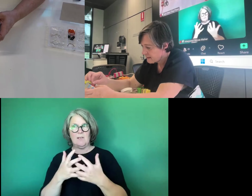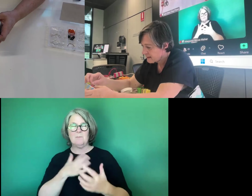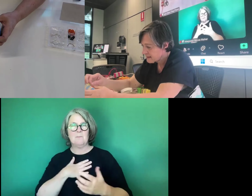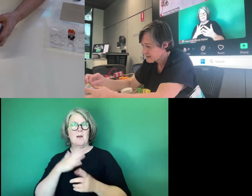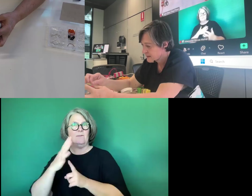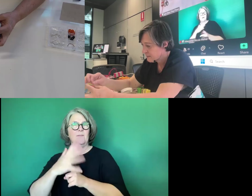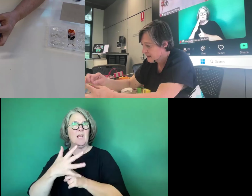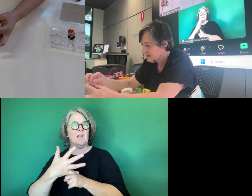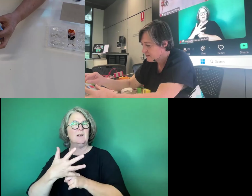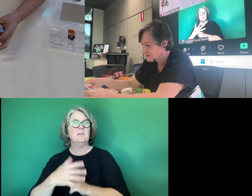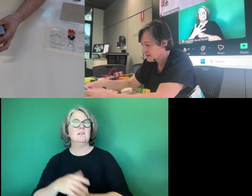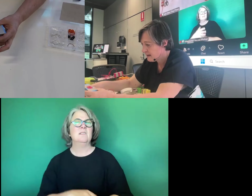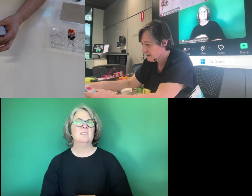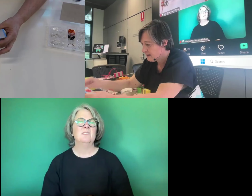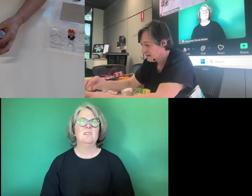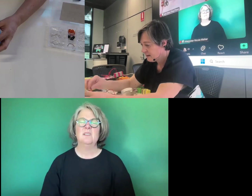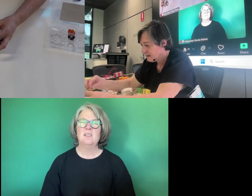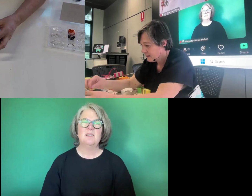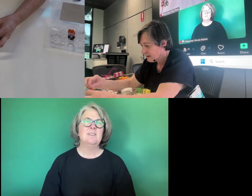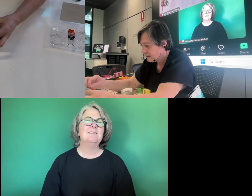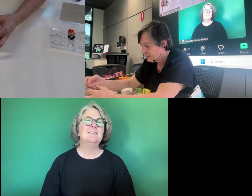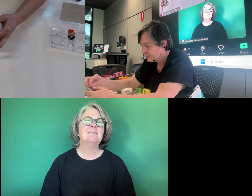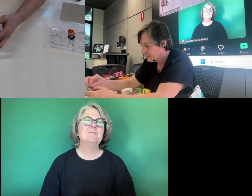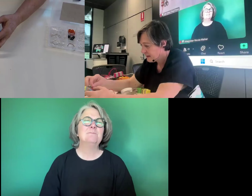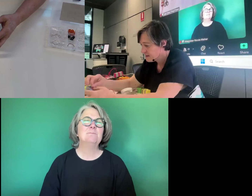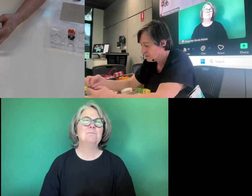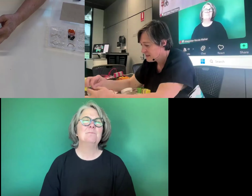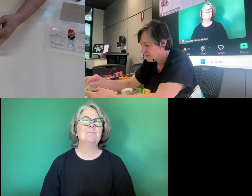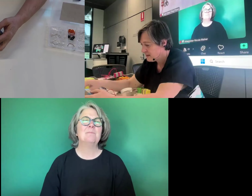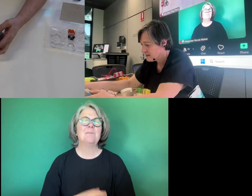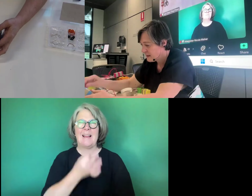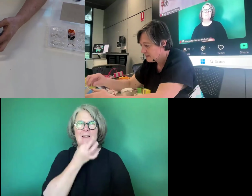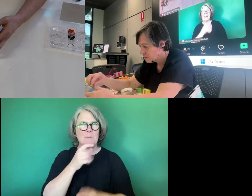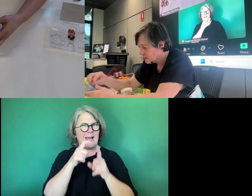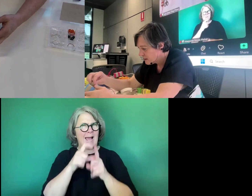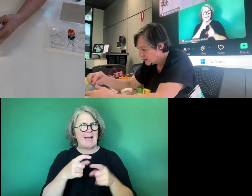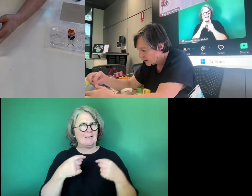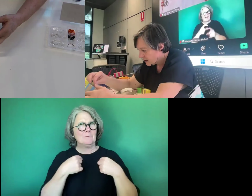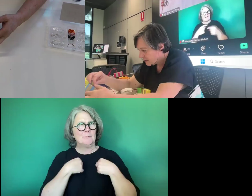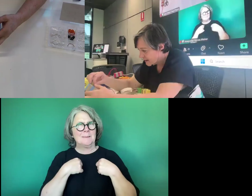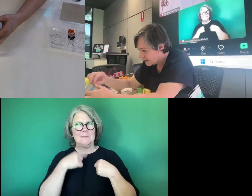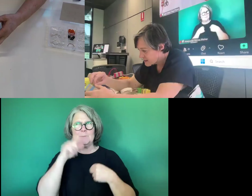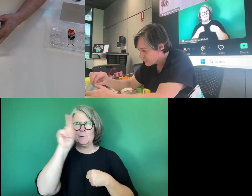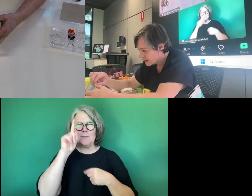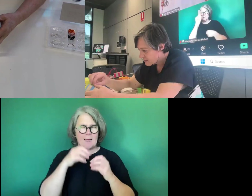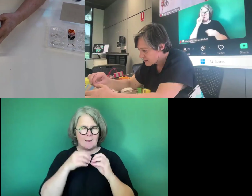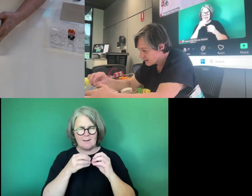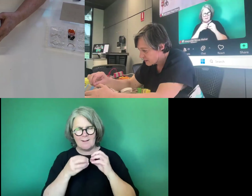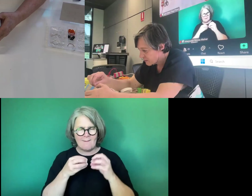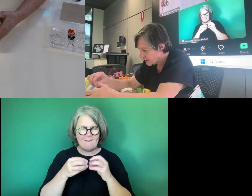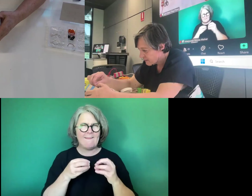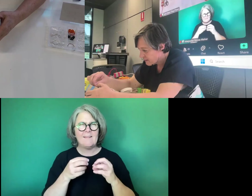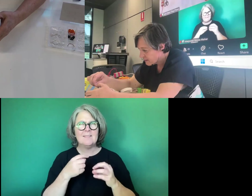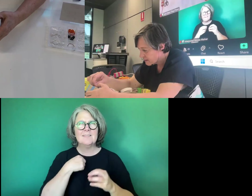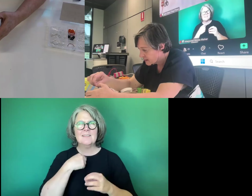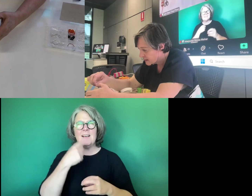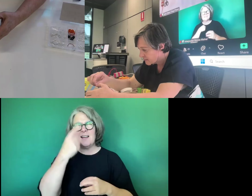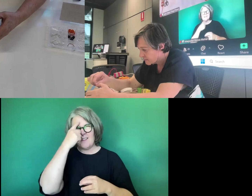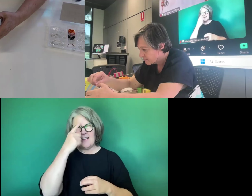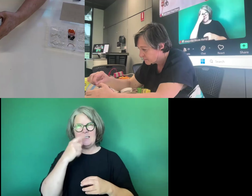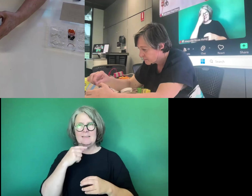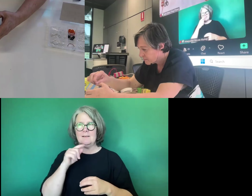Oh, this has been painful today. It's not meant to be this painful. I think this print was a little bit rougher